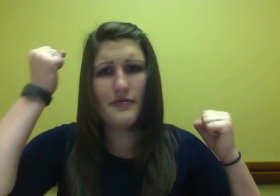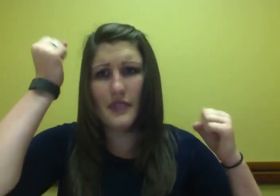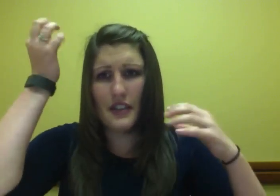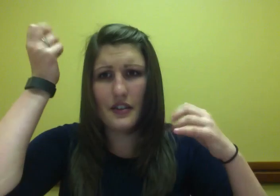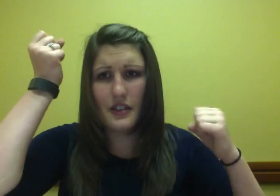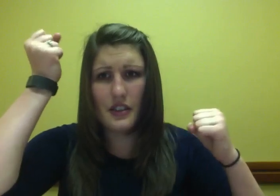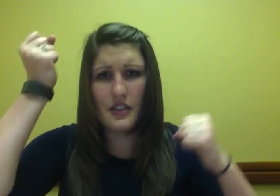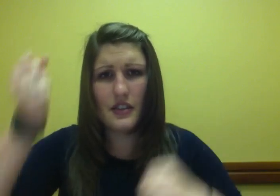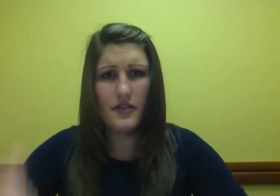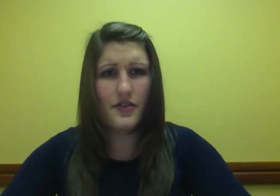I don't know what this is.